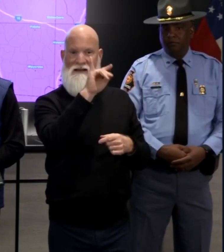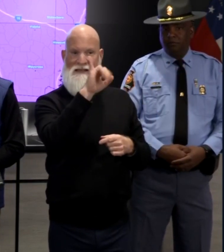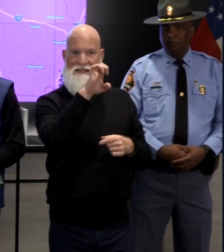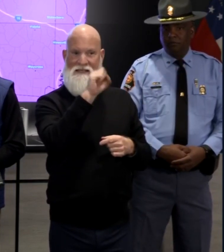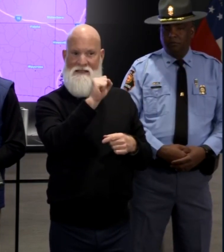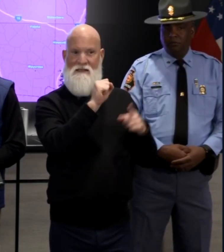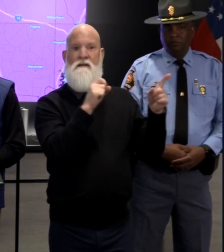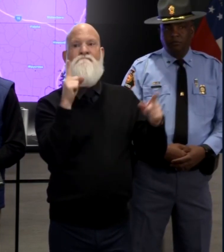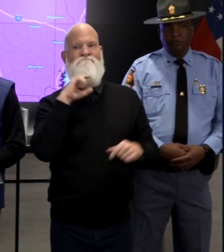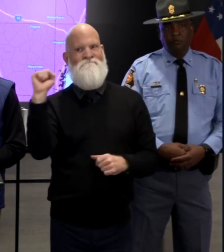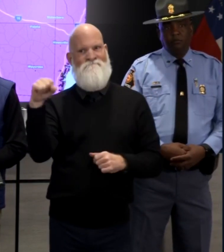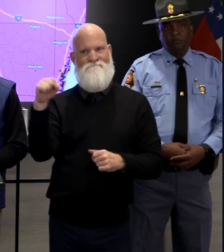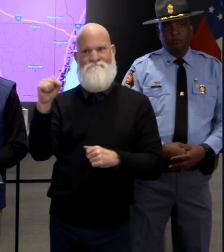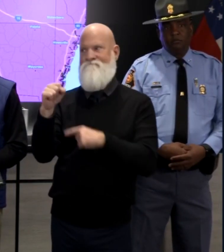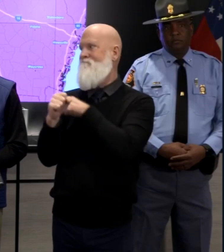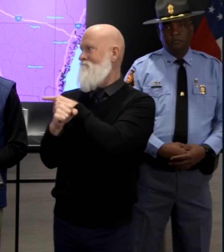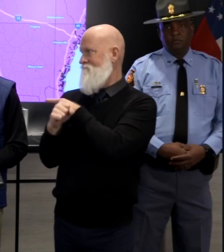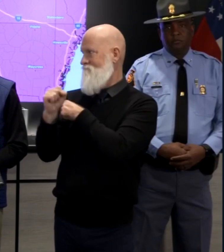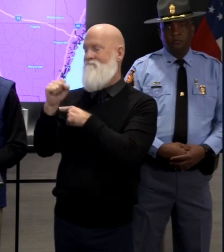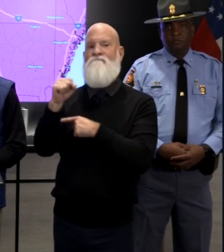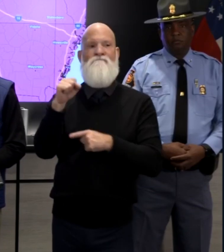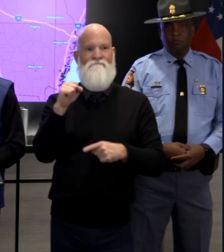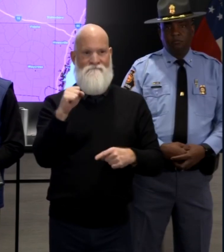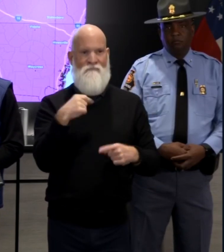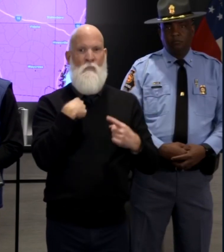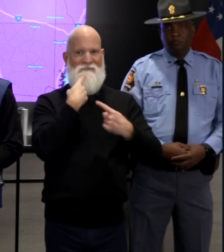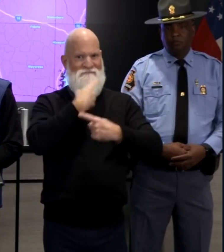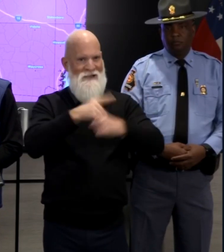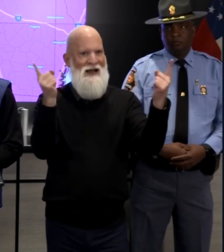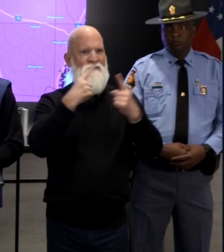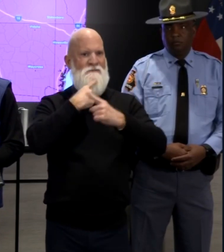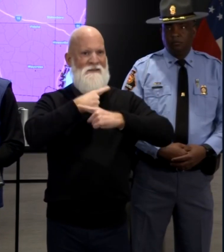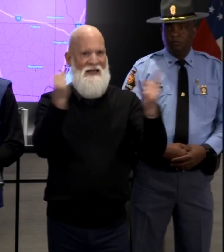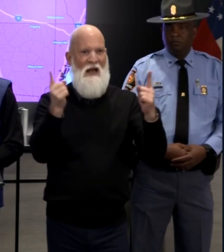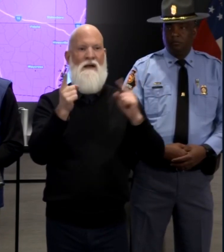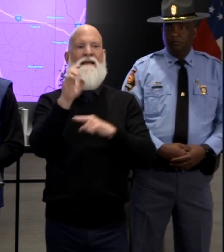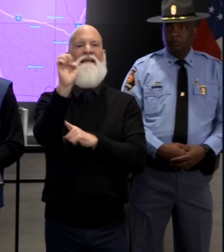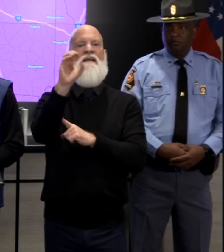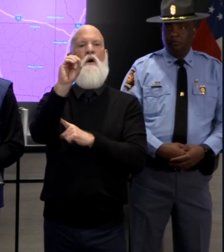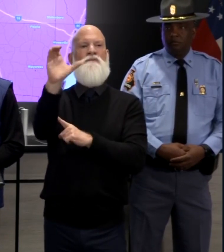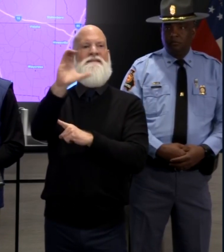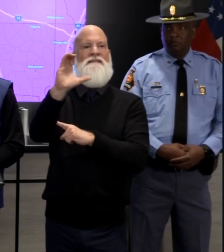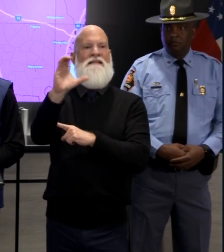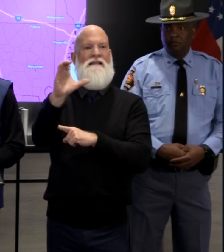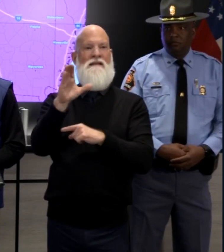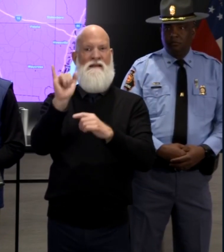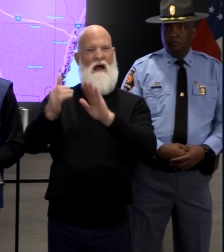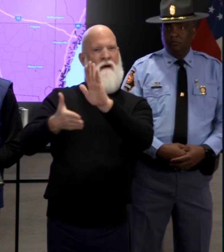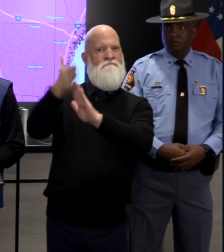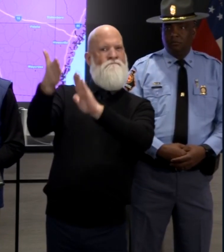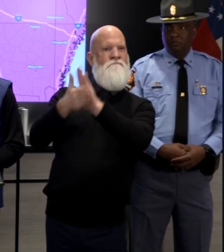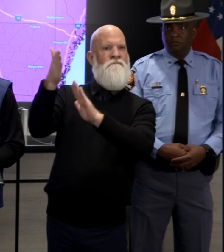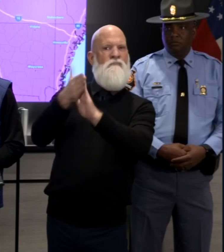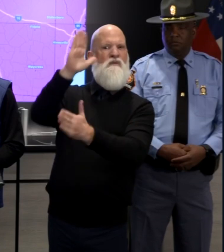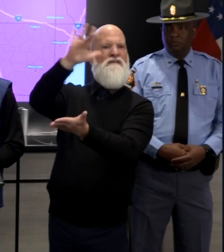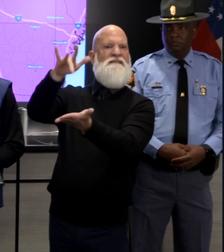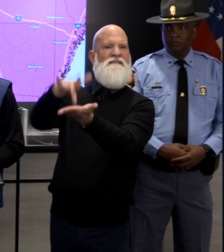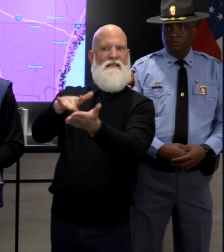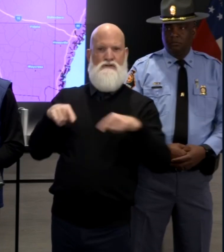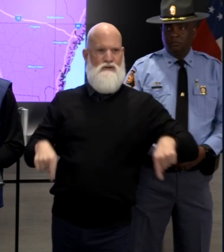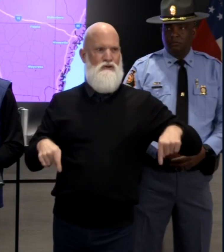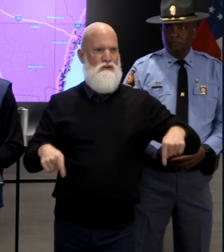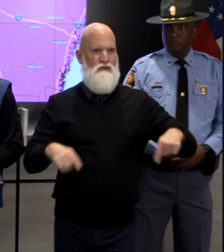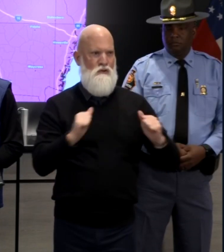Director Stallings mentioned about that. The operations center's up. We got our team here. We're already in communications with our partners, Georgia